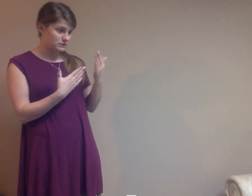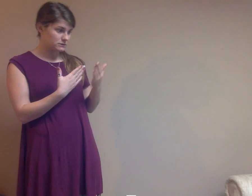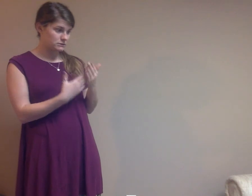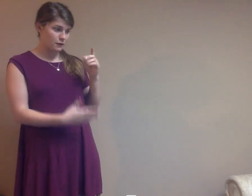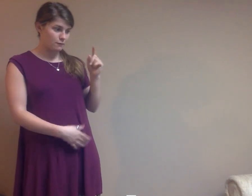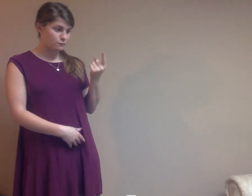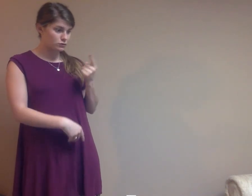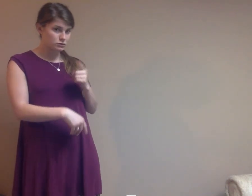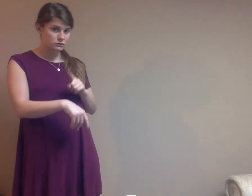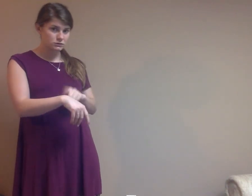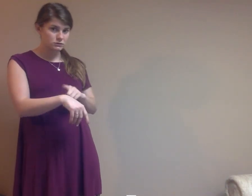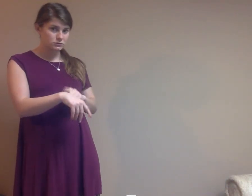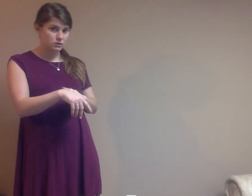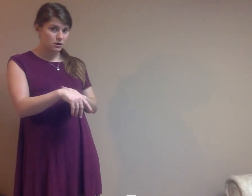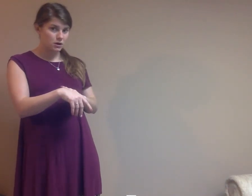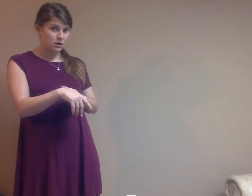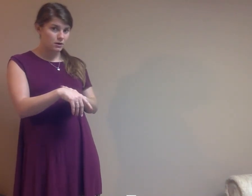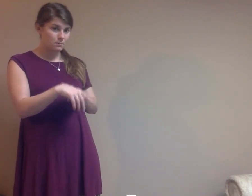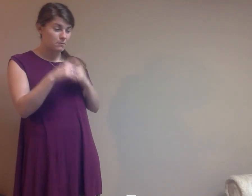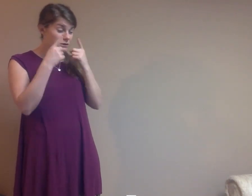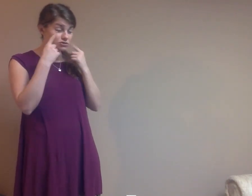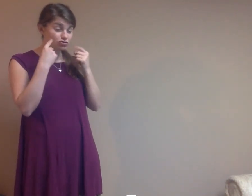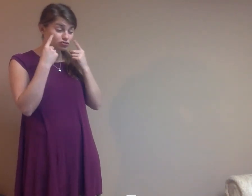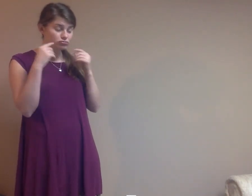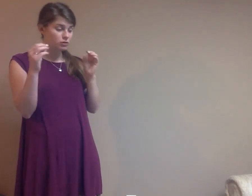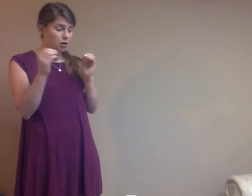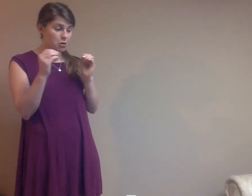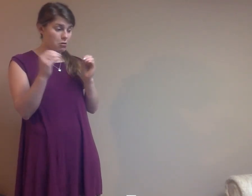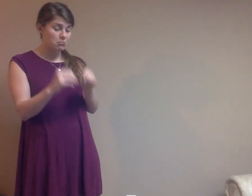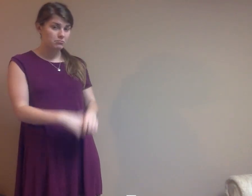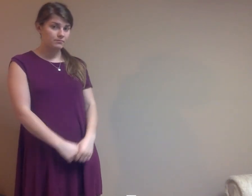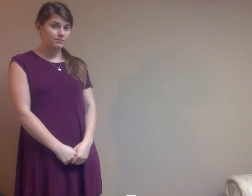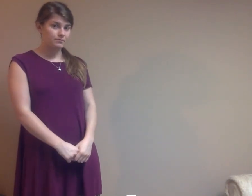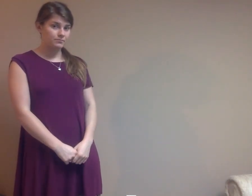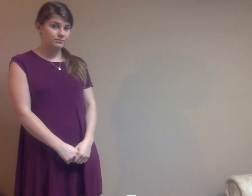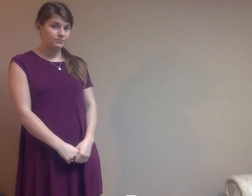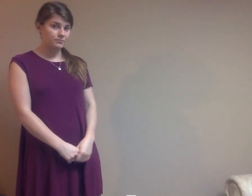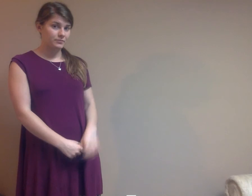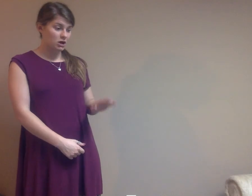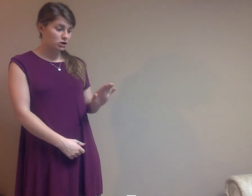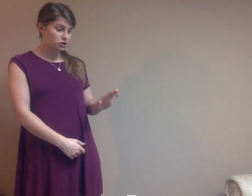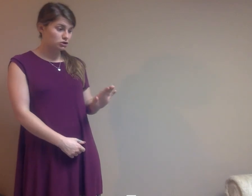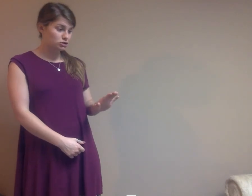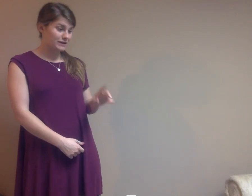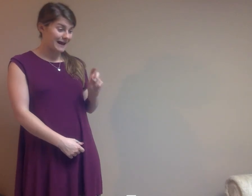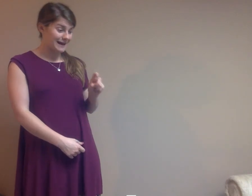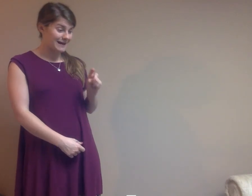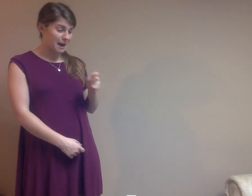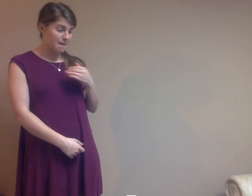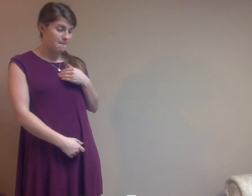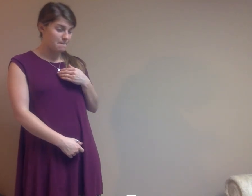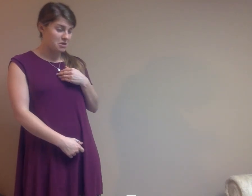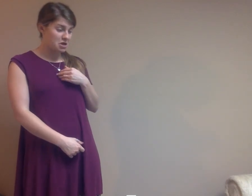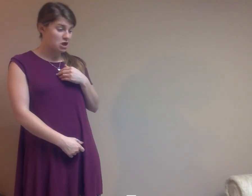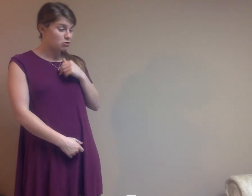She doesn't rely on me so much, which, you know, it's selfish for me to say it's hard, because it is hard, but it's actually